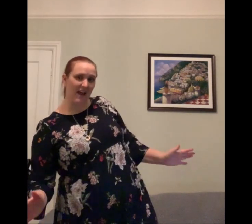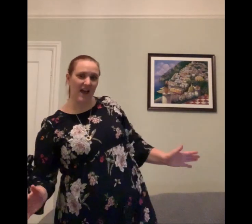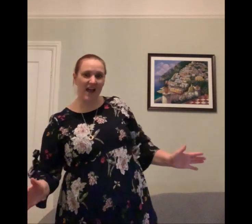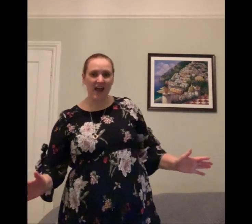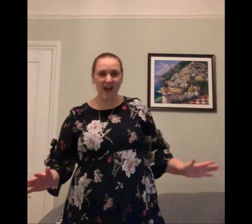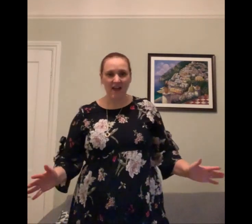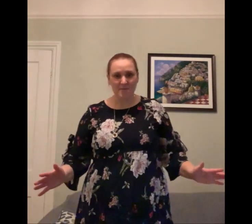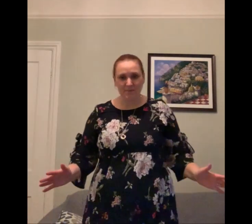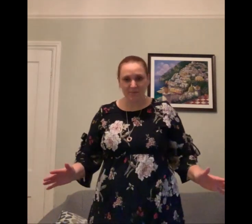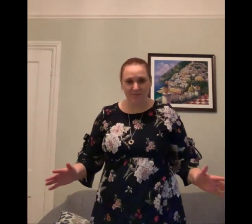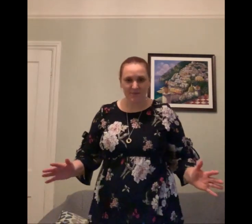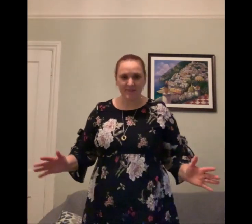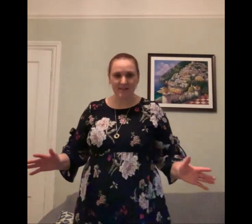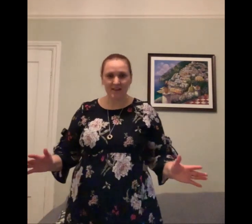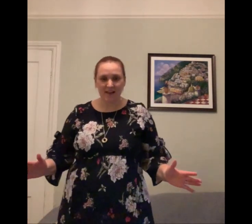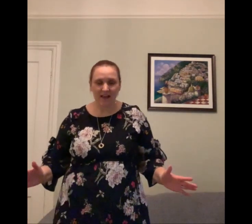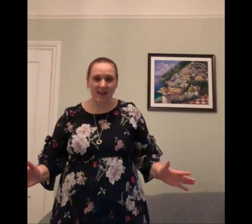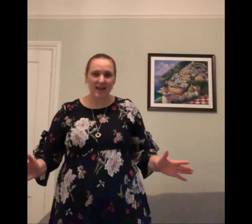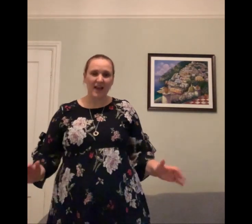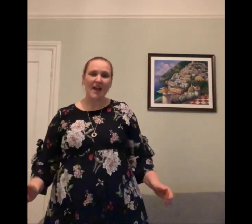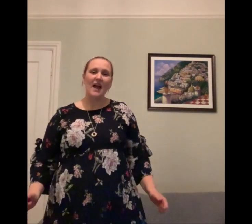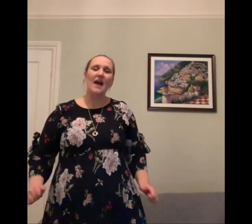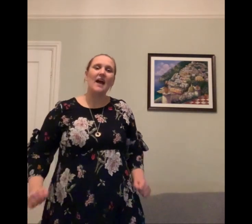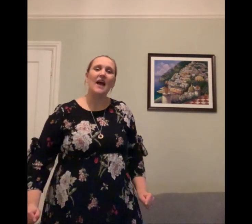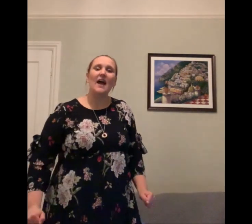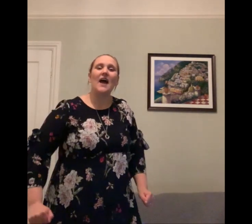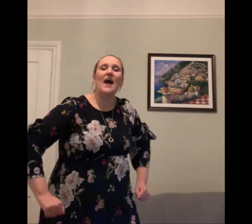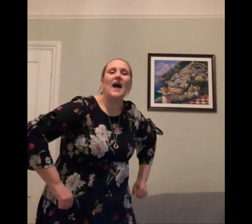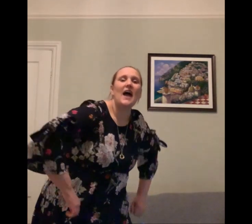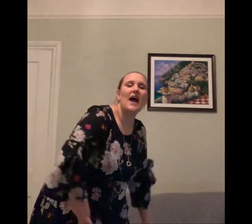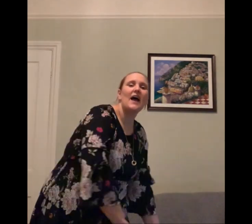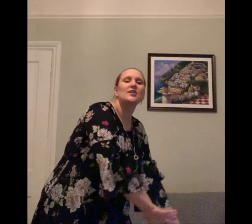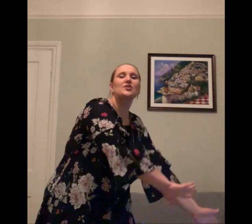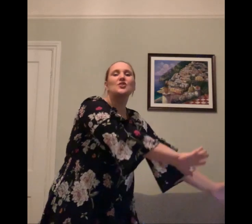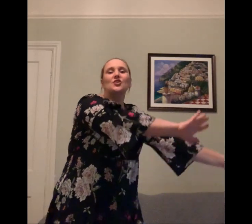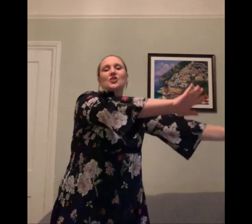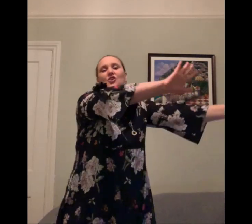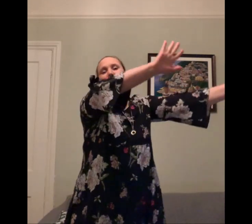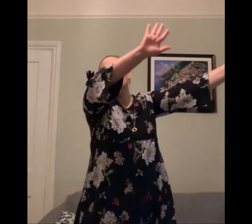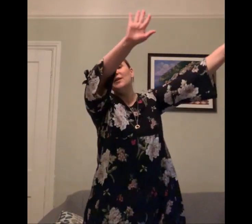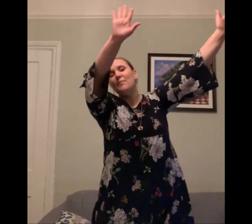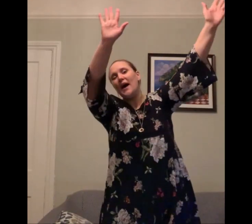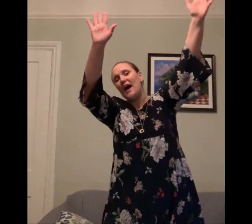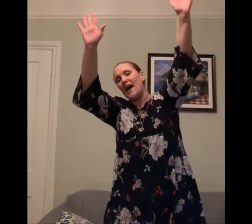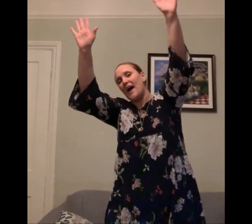alakazam, and goodbye.